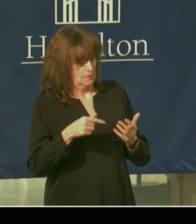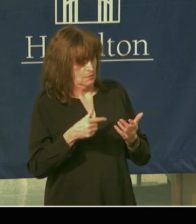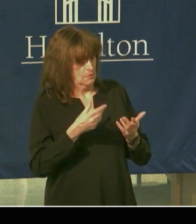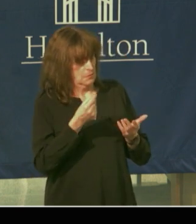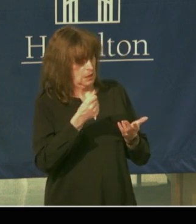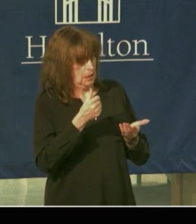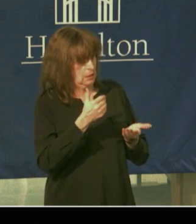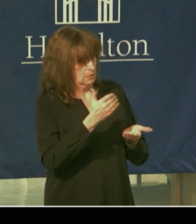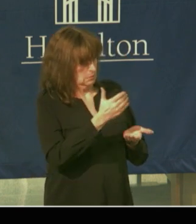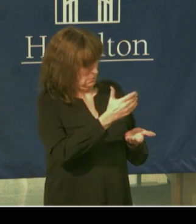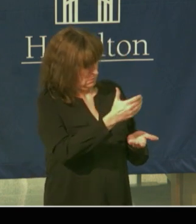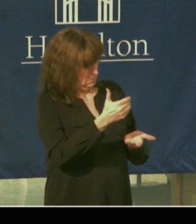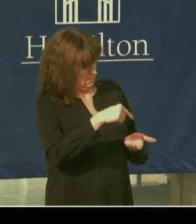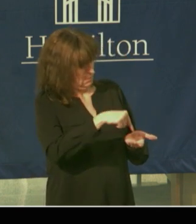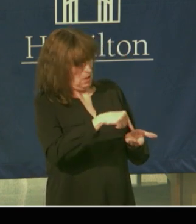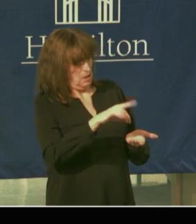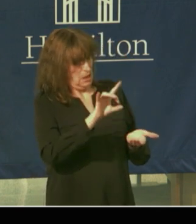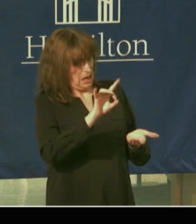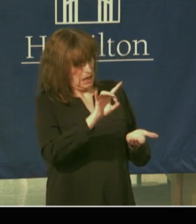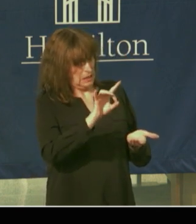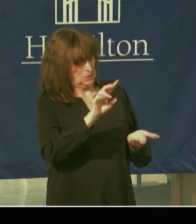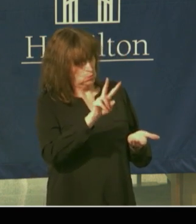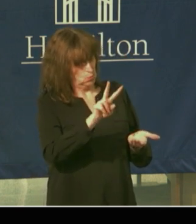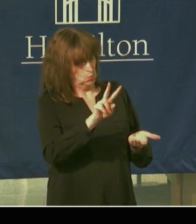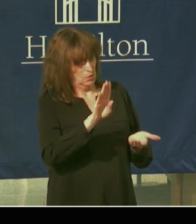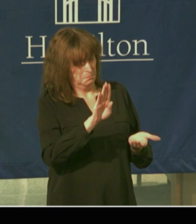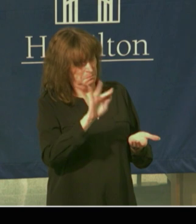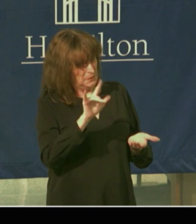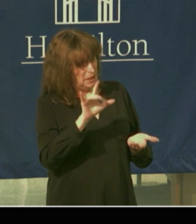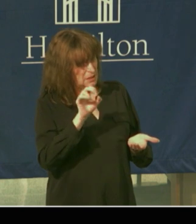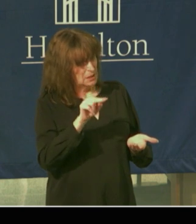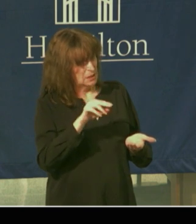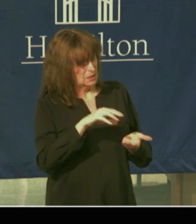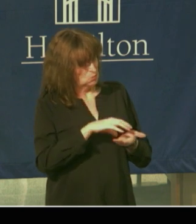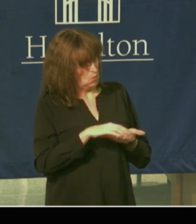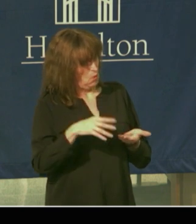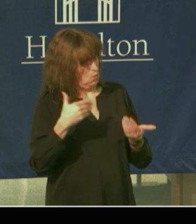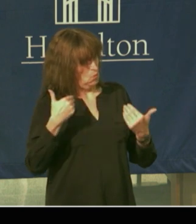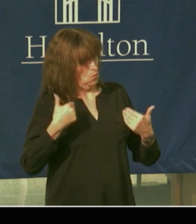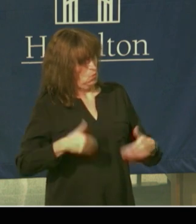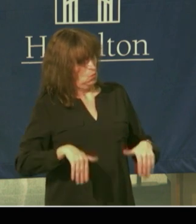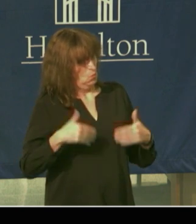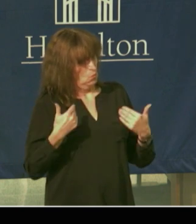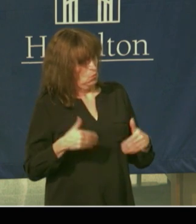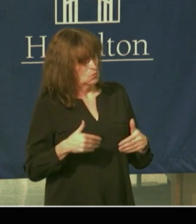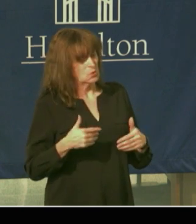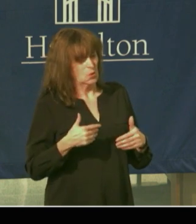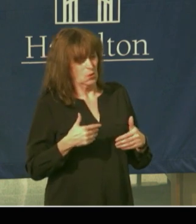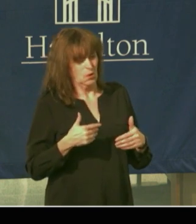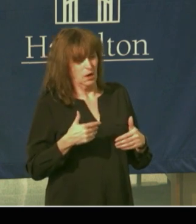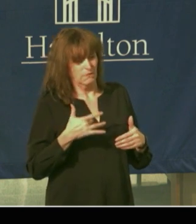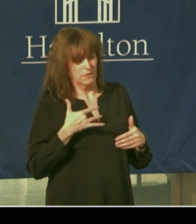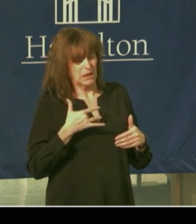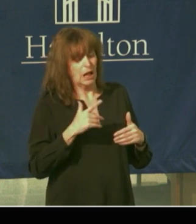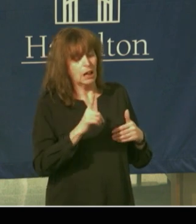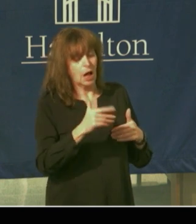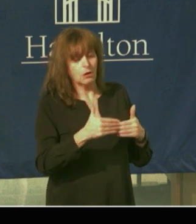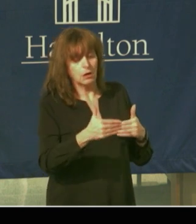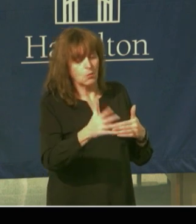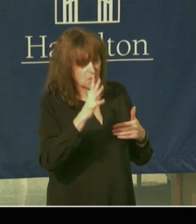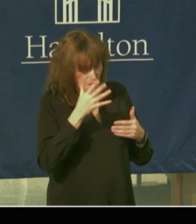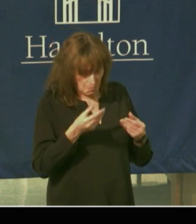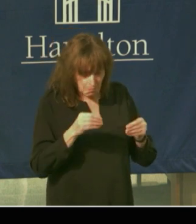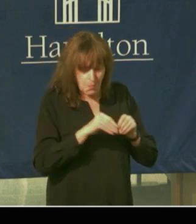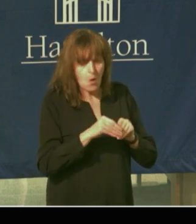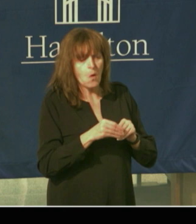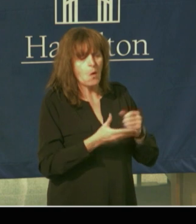I would think that there's probably more on the way. And hopefully that will stem the tide of some of the economic challenges that we're going to face here